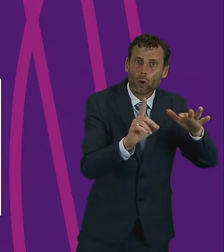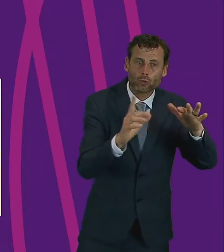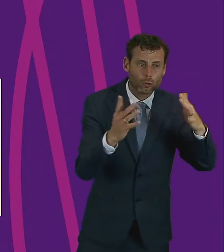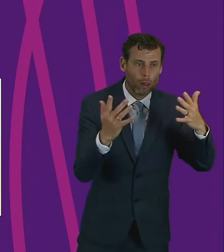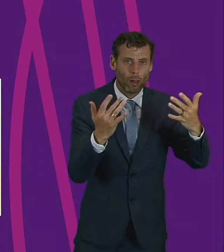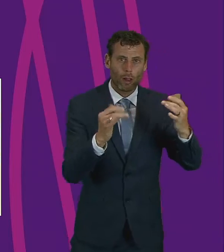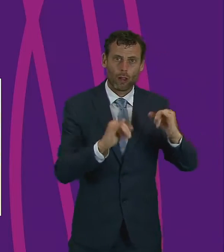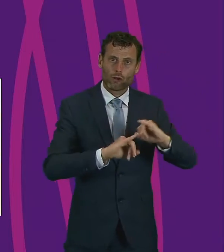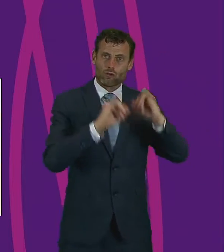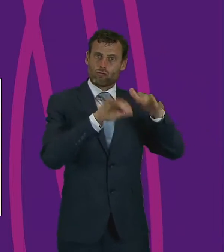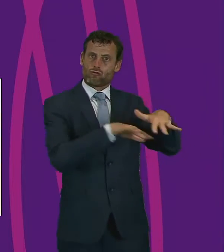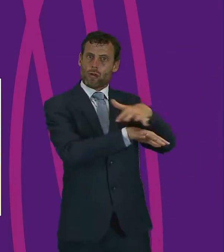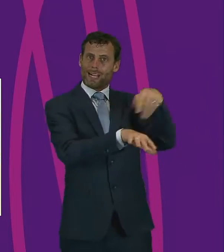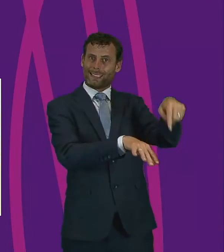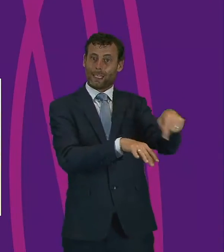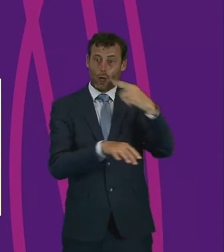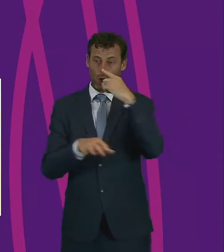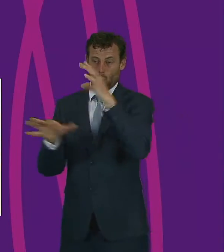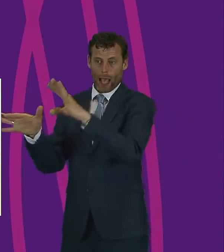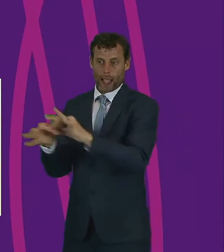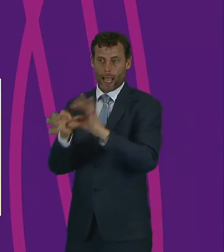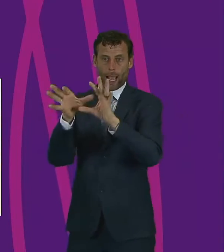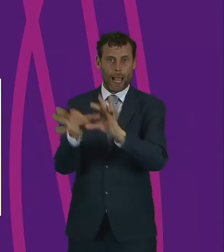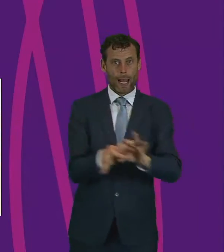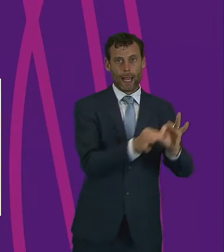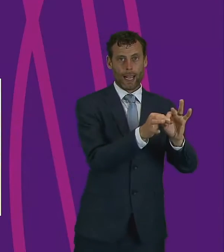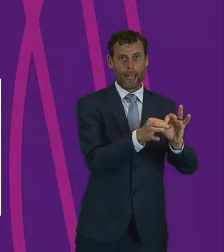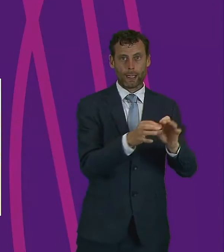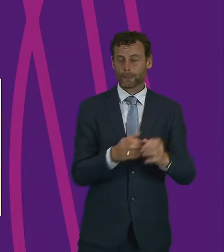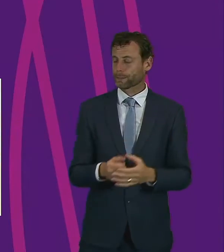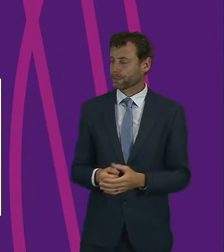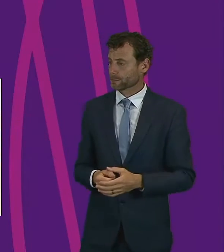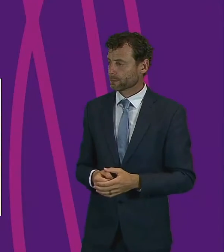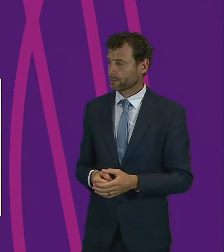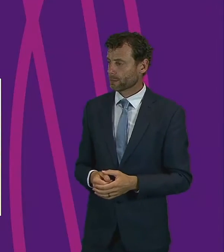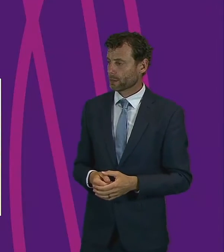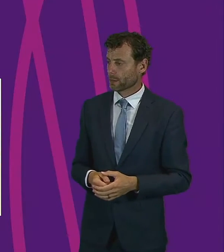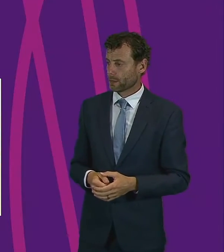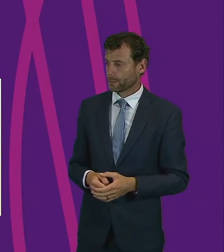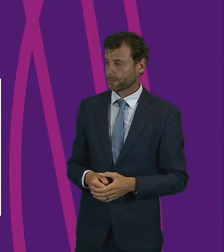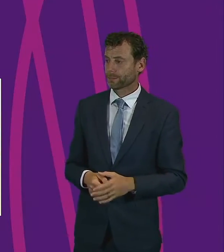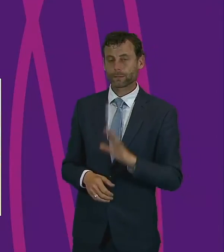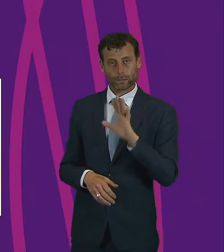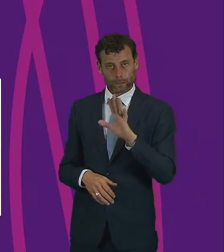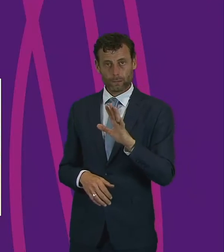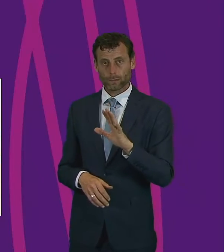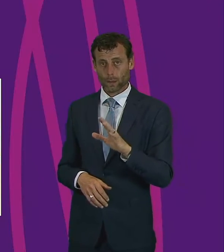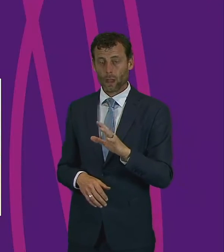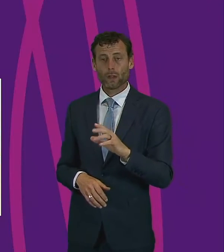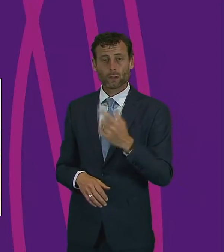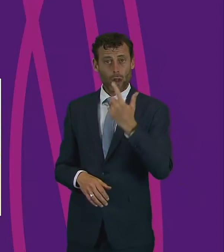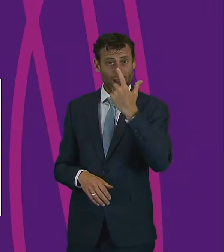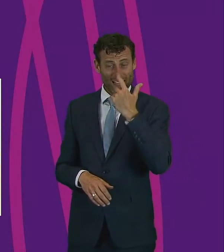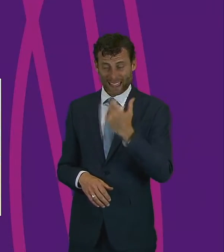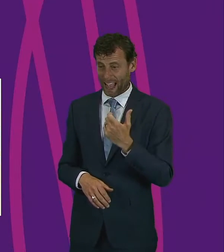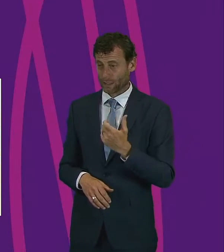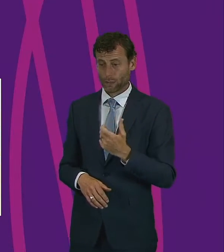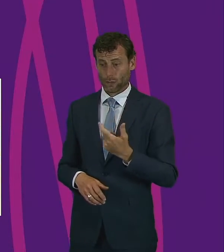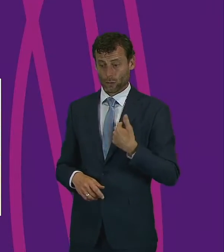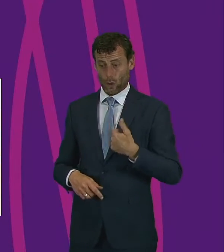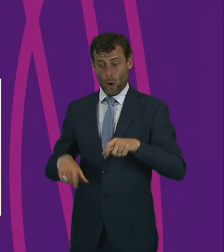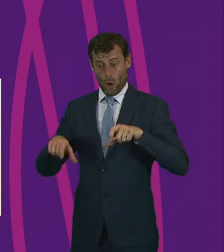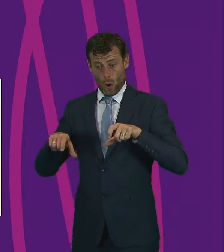tensions simmering under the surface across Western societies, and that touch paper could be lit by not just the experience of lockdown,